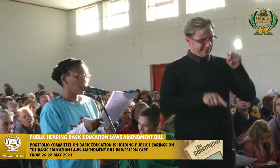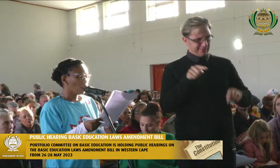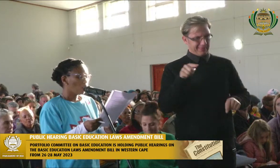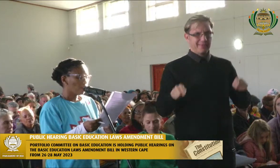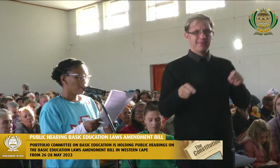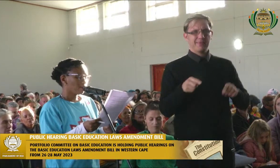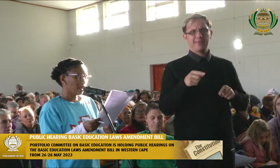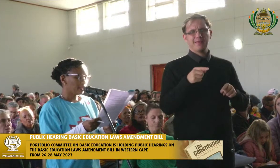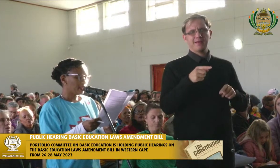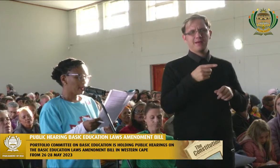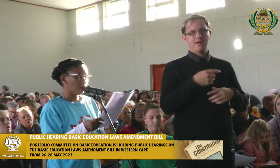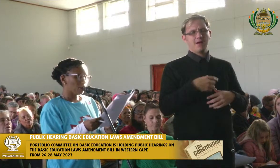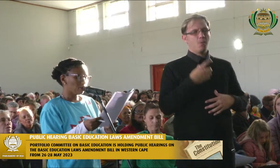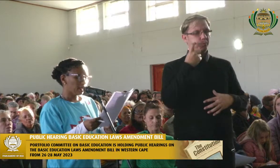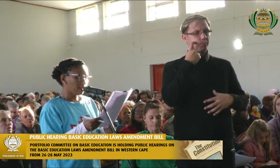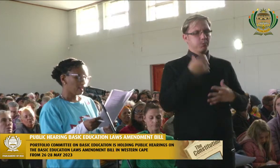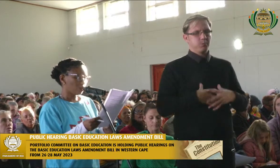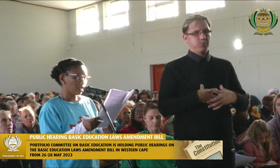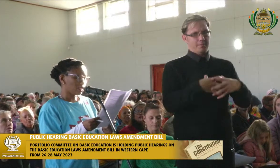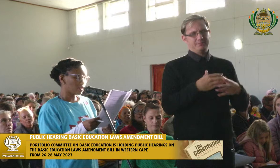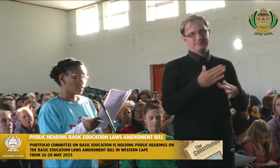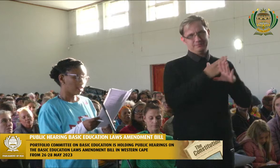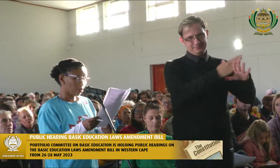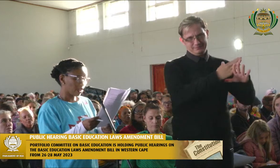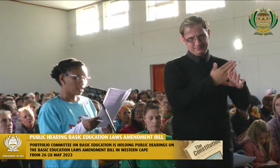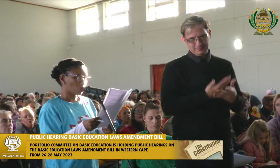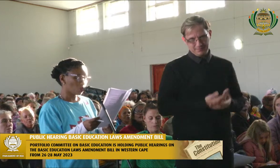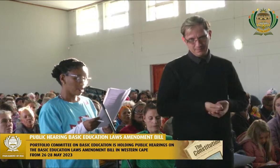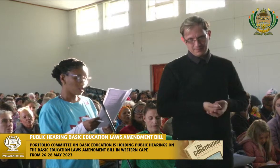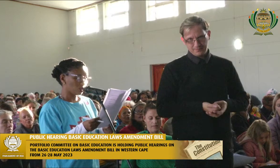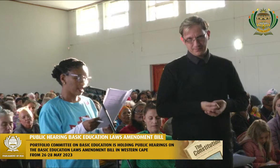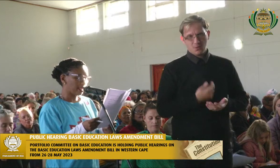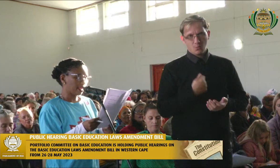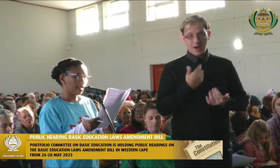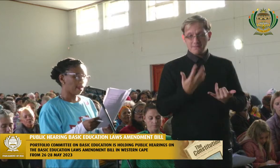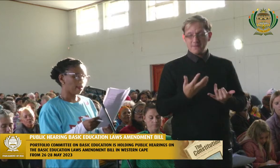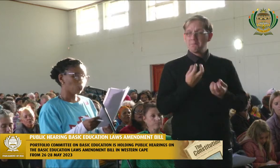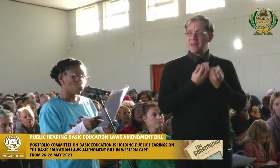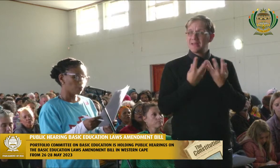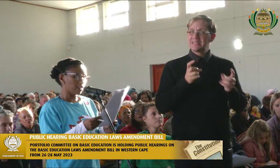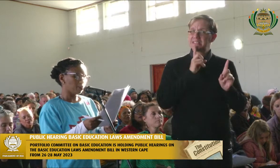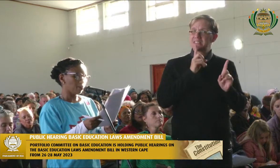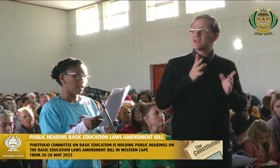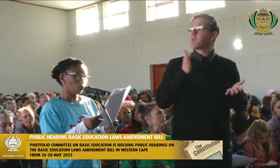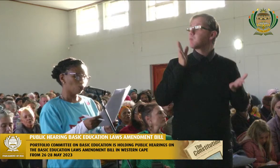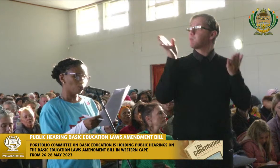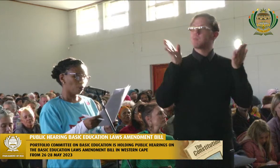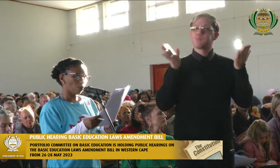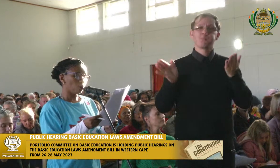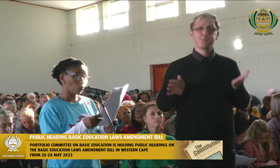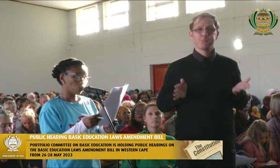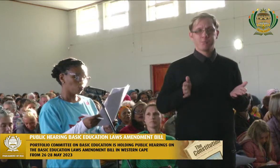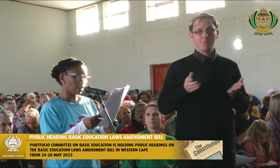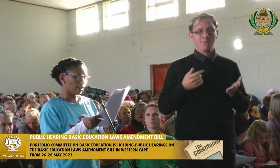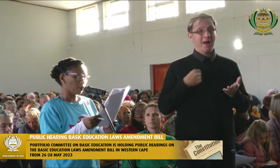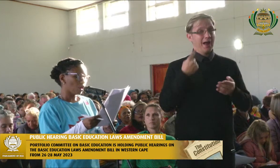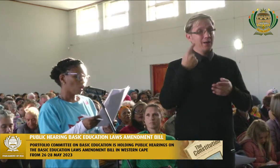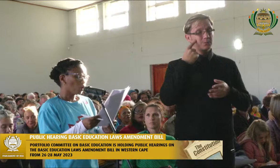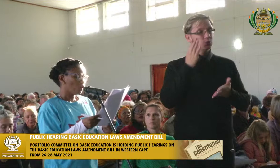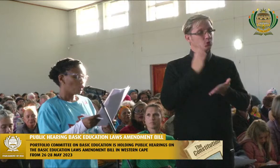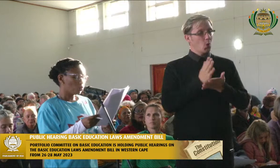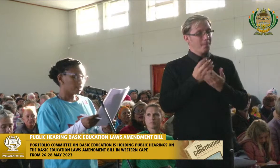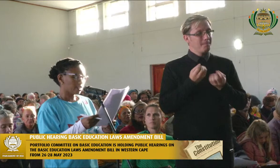contraceptions. We have many educators with us today, and I'm sure that most of